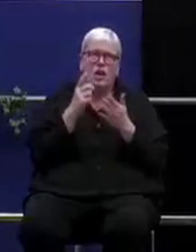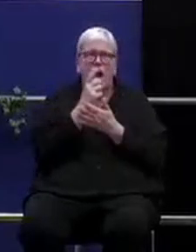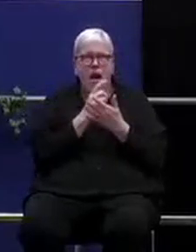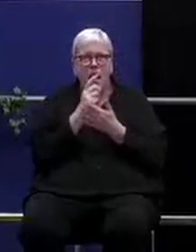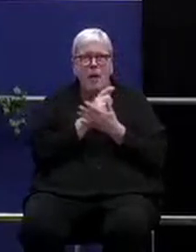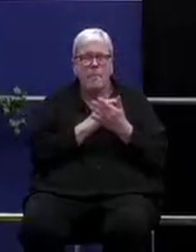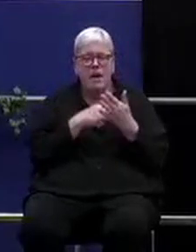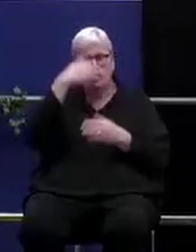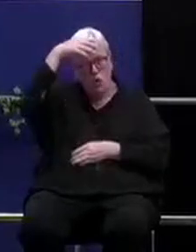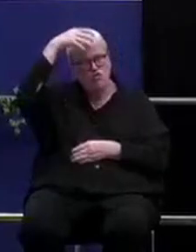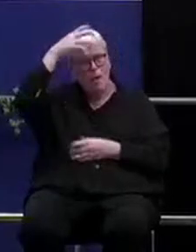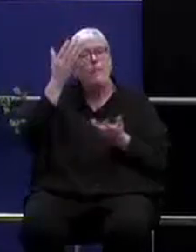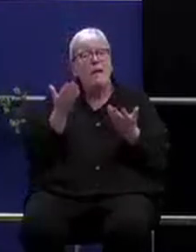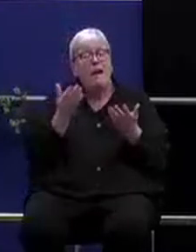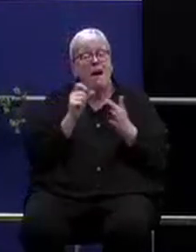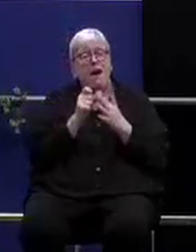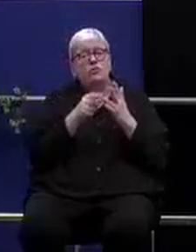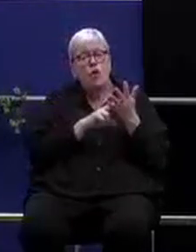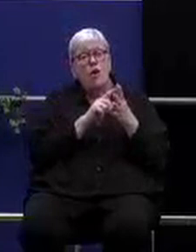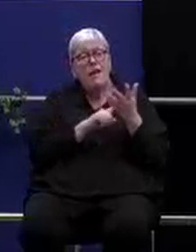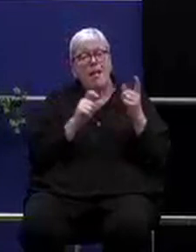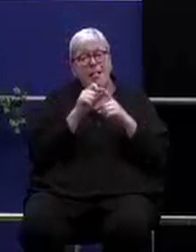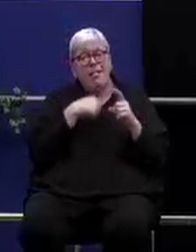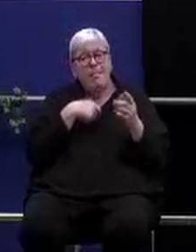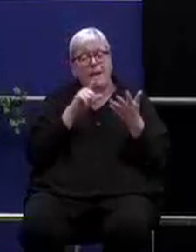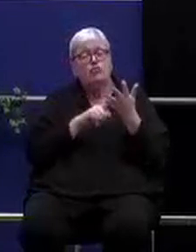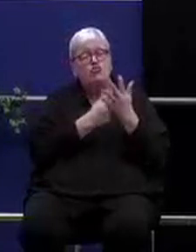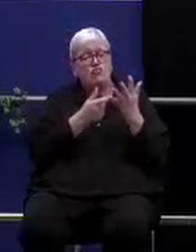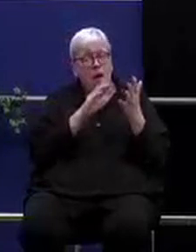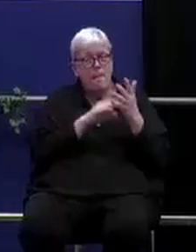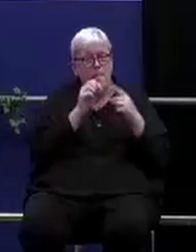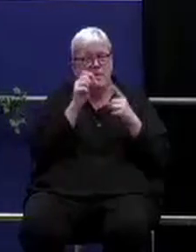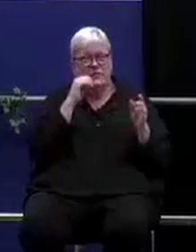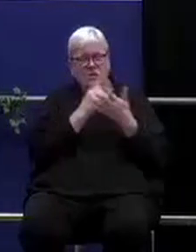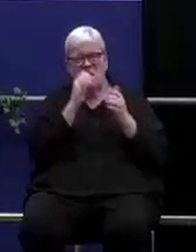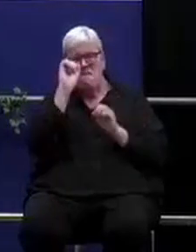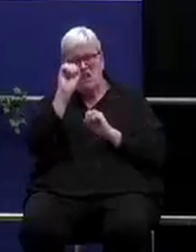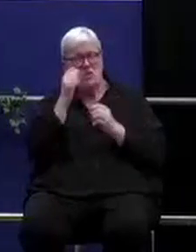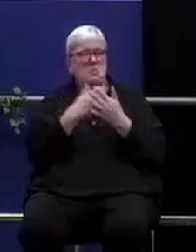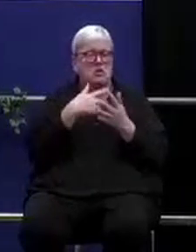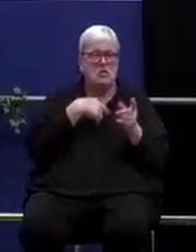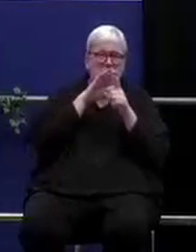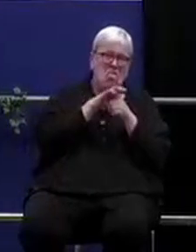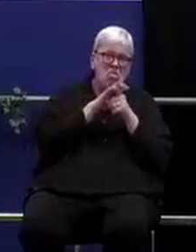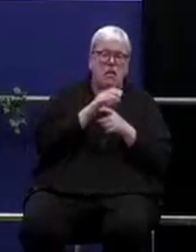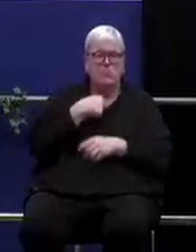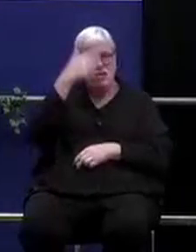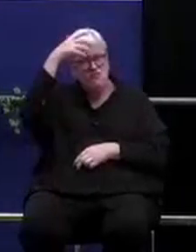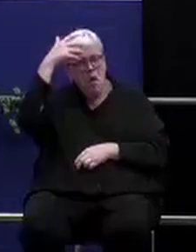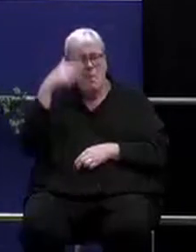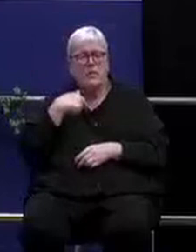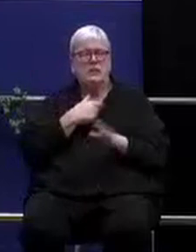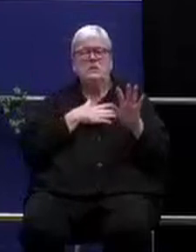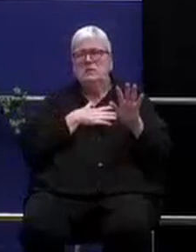Donald Trump and kind of the rise of populism and fascism. And so that was kind of the immediate kind of what was keeping me up at